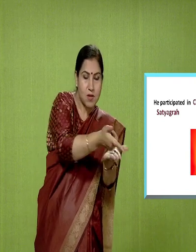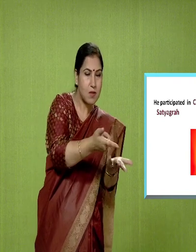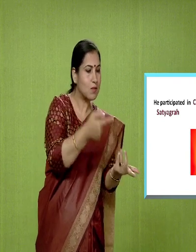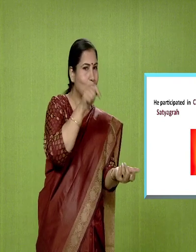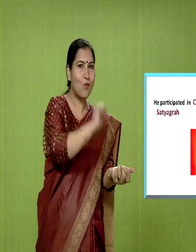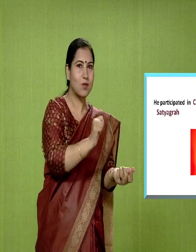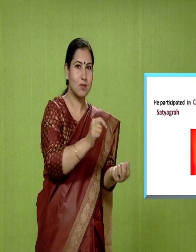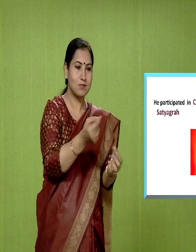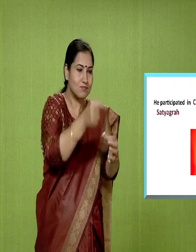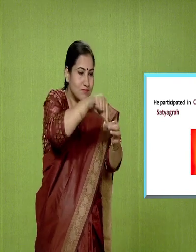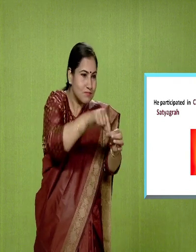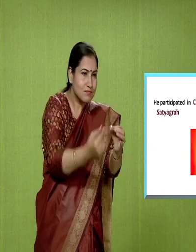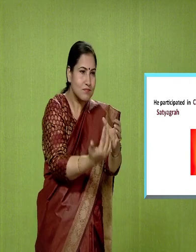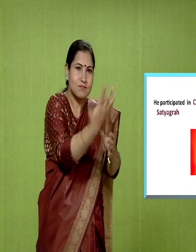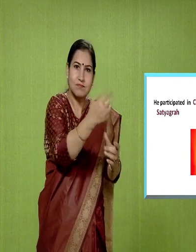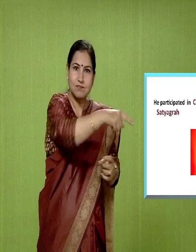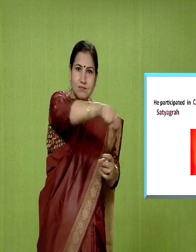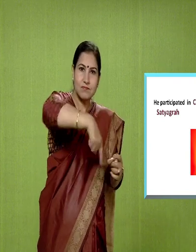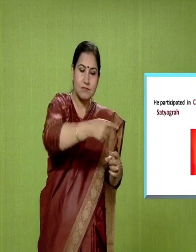plantation system in Bihar.